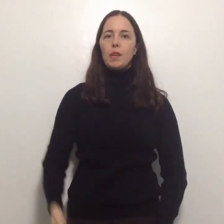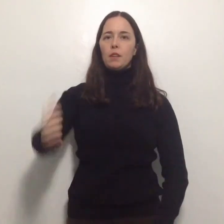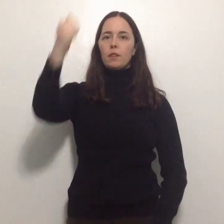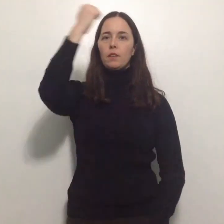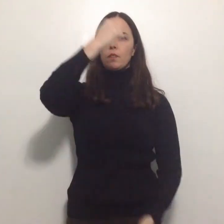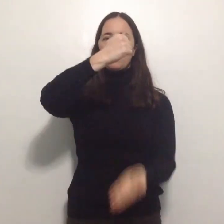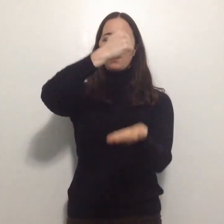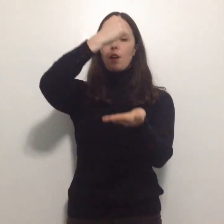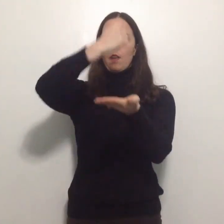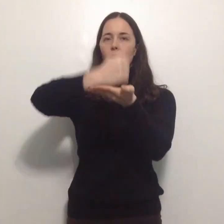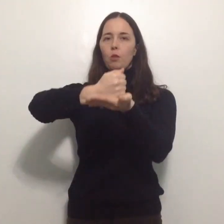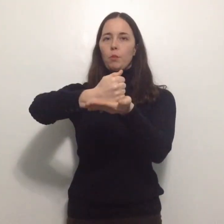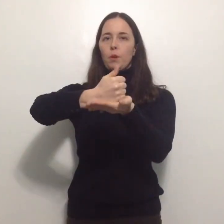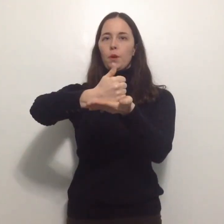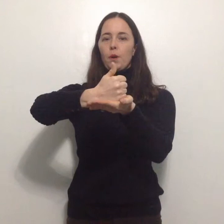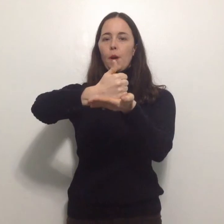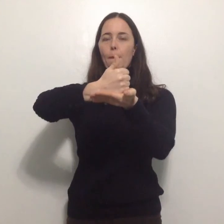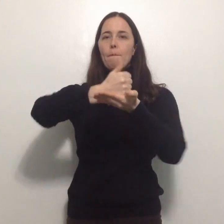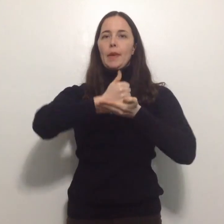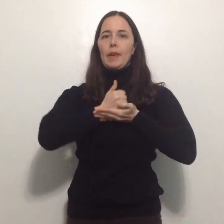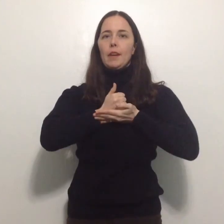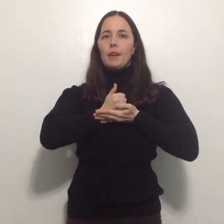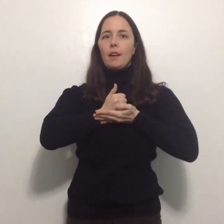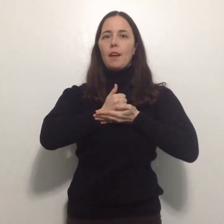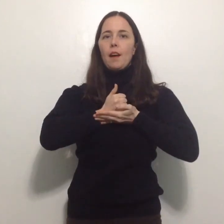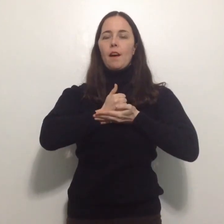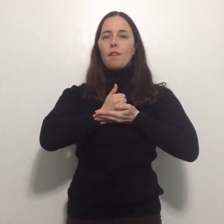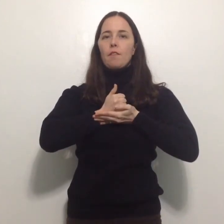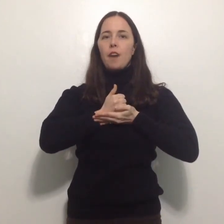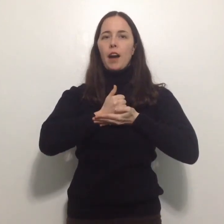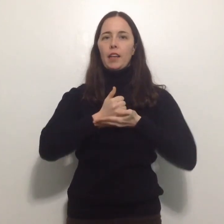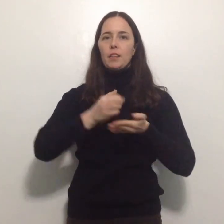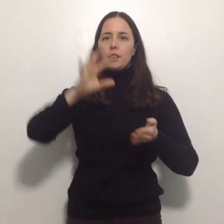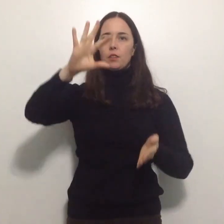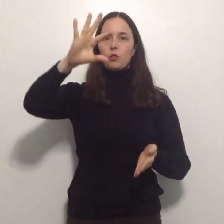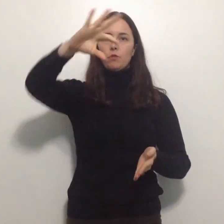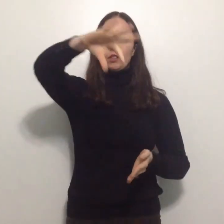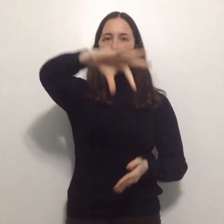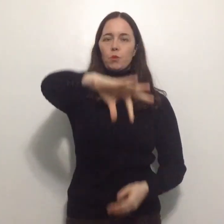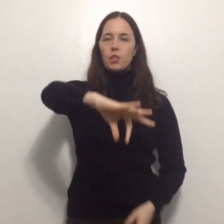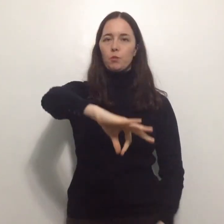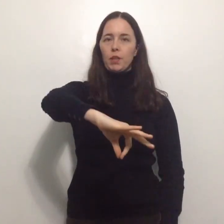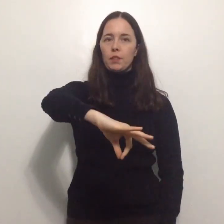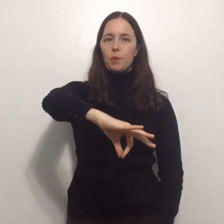me, help me, find, 2 fingers, pretend you're picking something